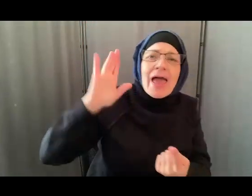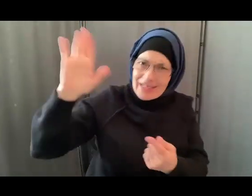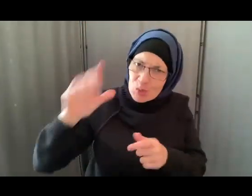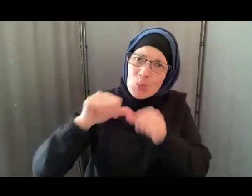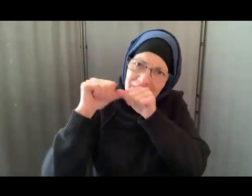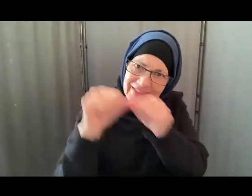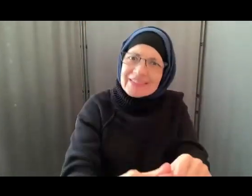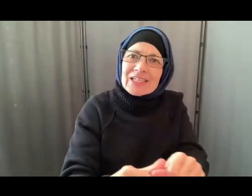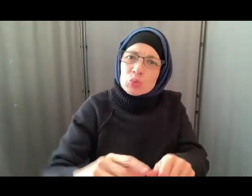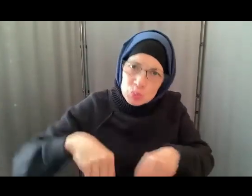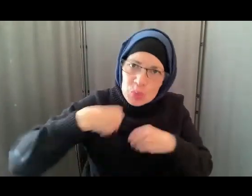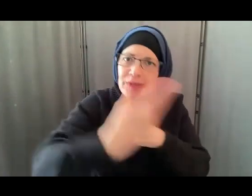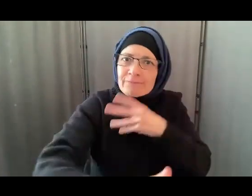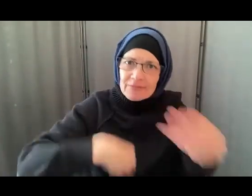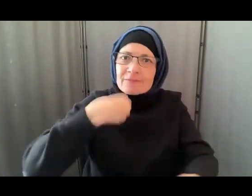you die.